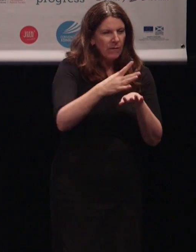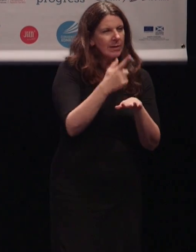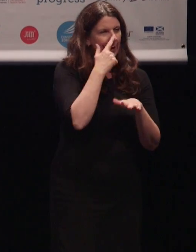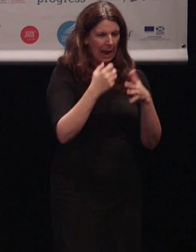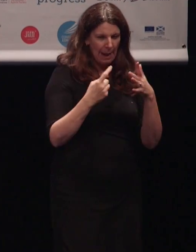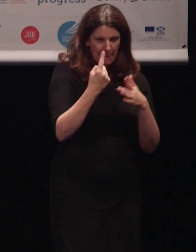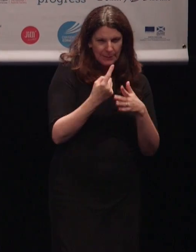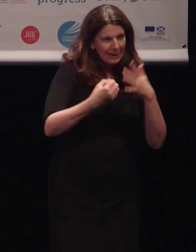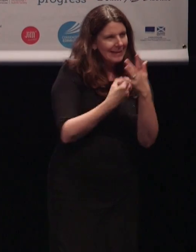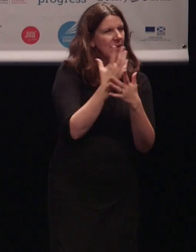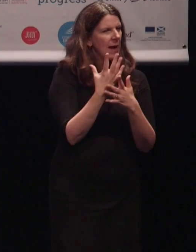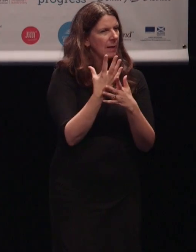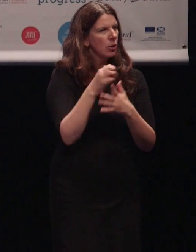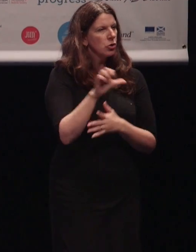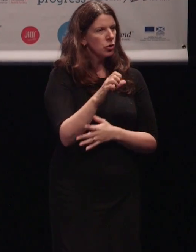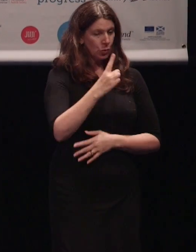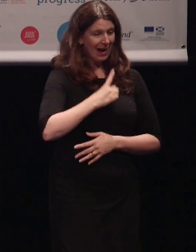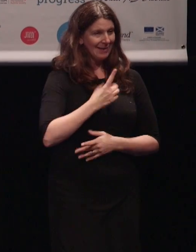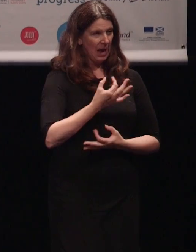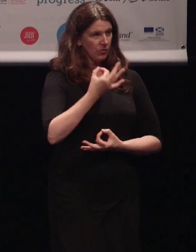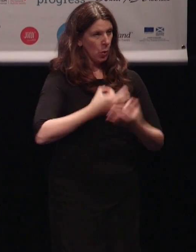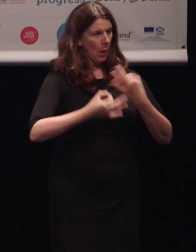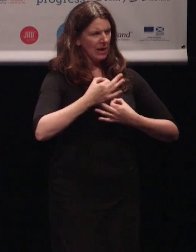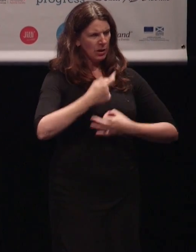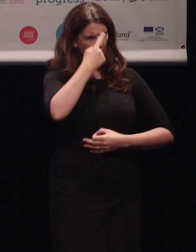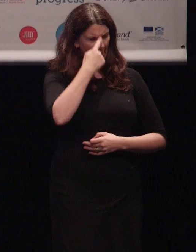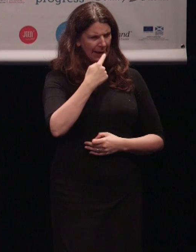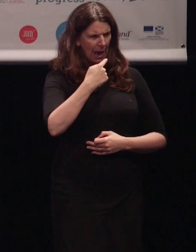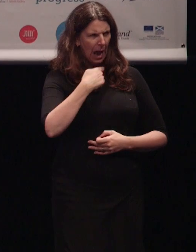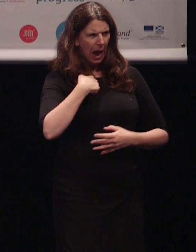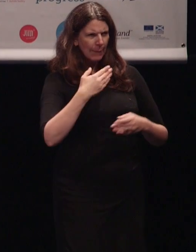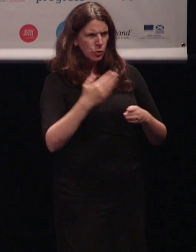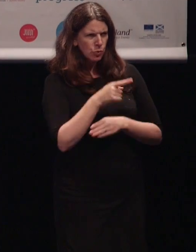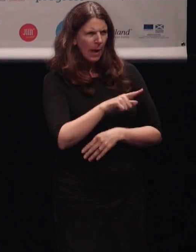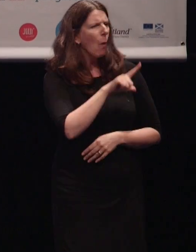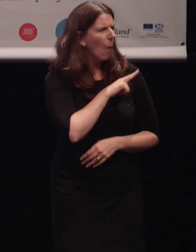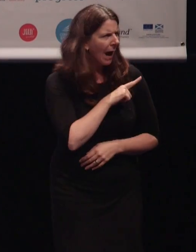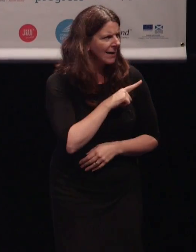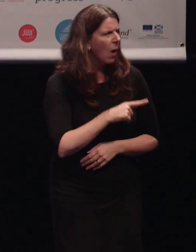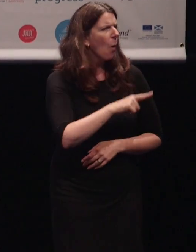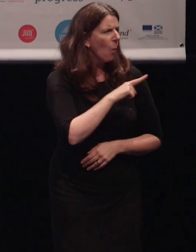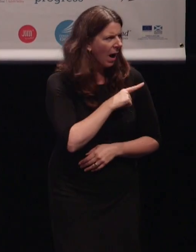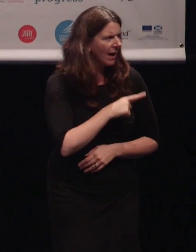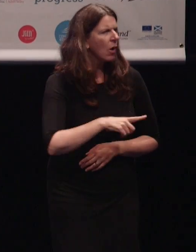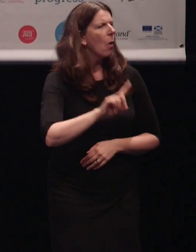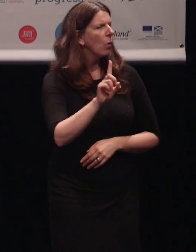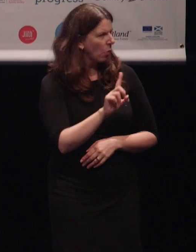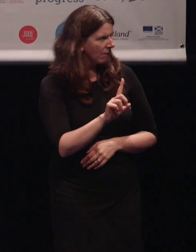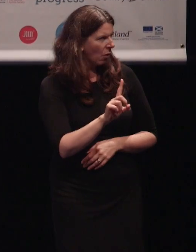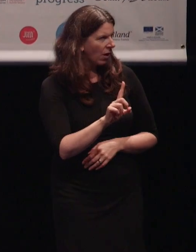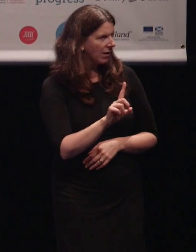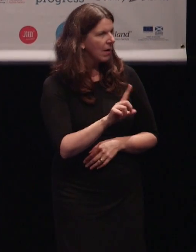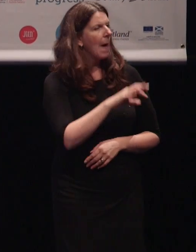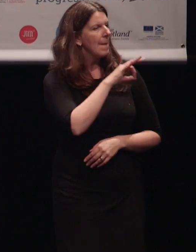ourselves and our rationale, why are we doing this? And we have to